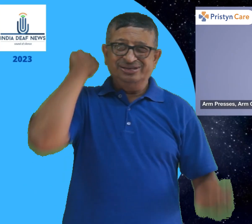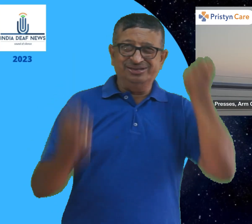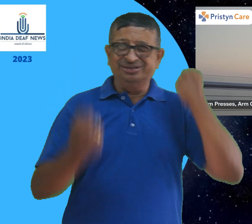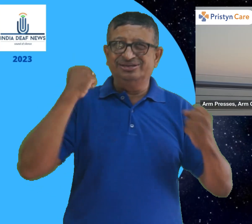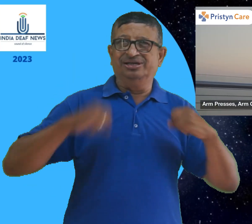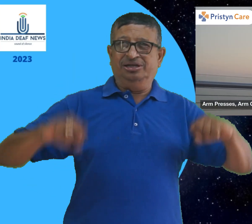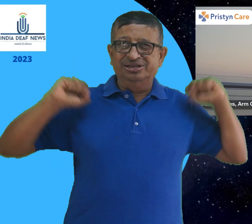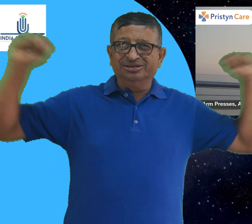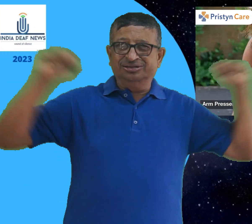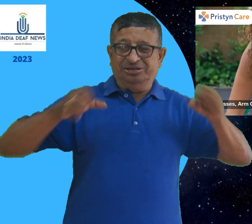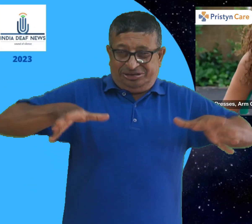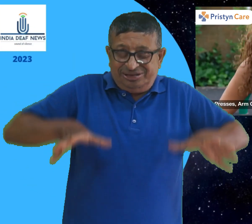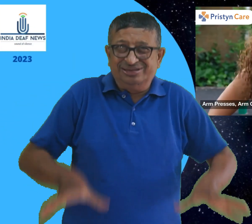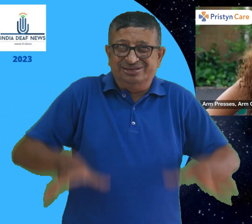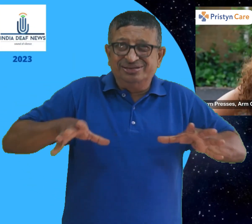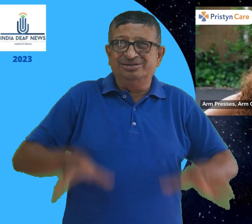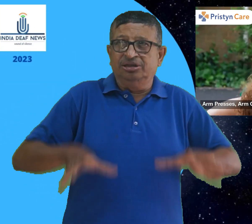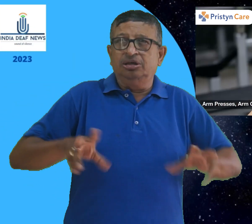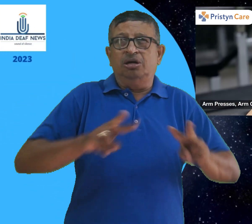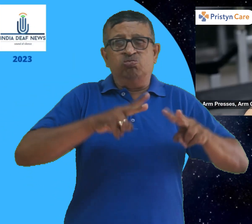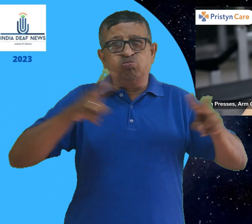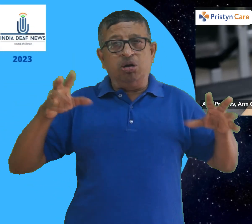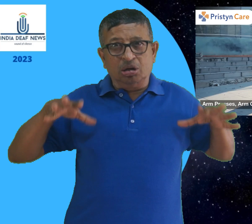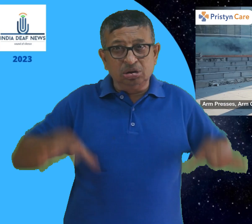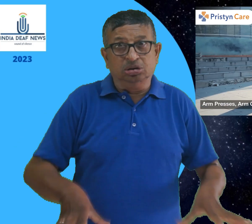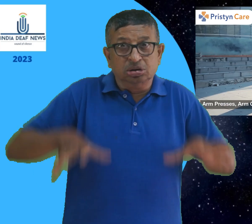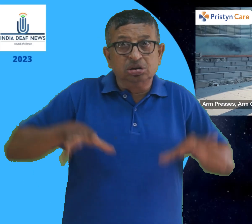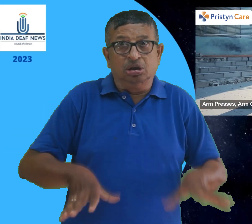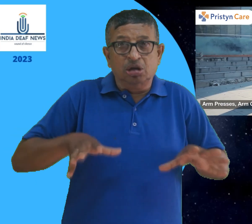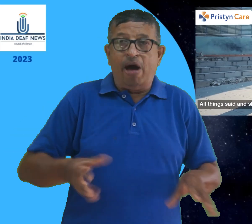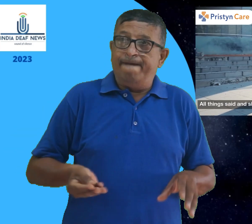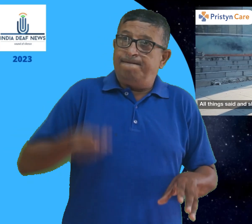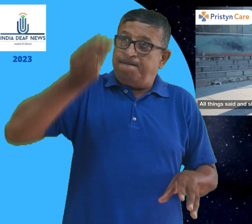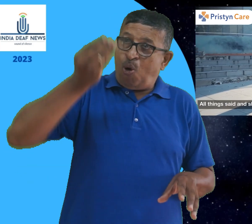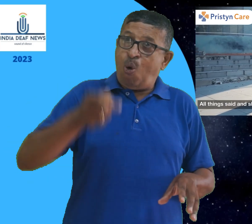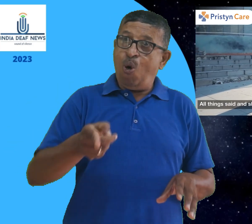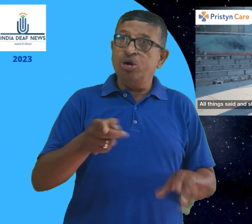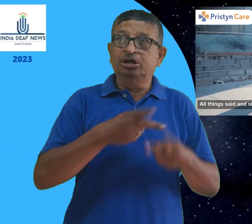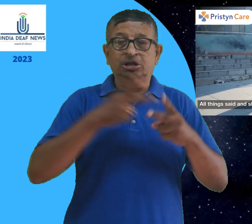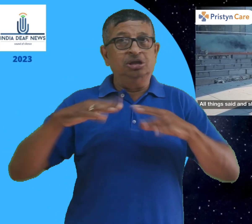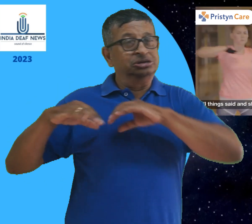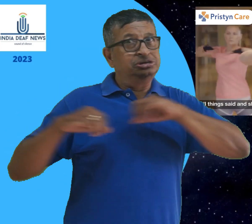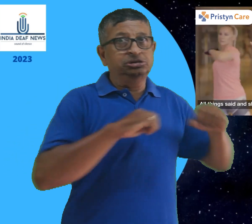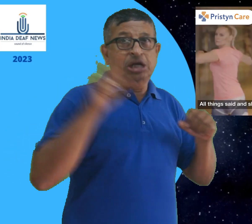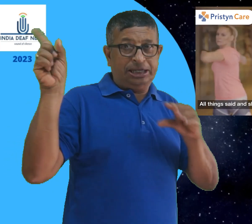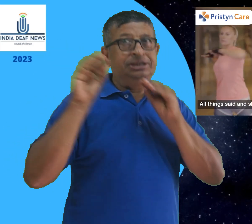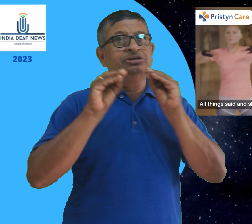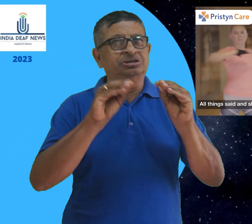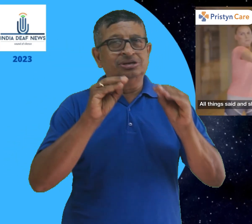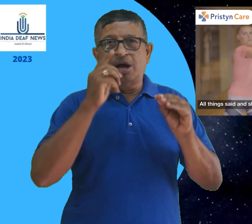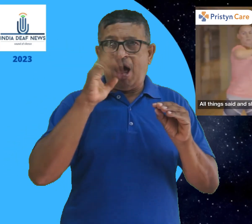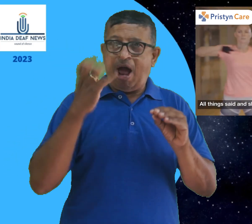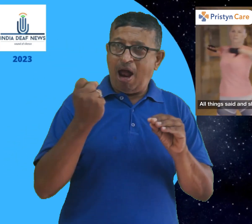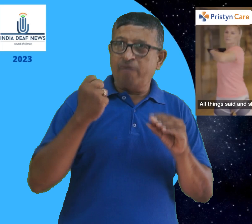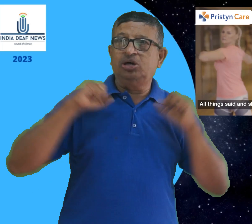presses, arm circles, push-ups, horizontal chest press and wall press. All things said and shared, you need to know that